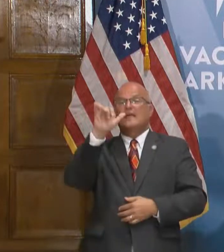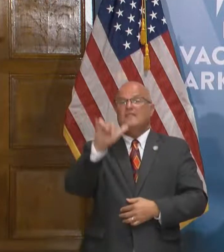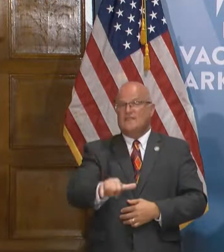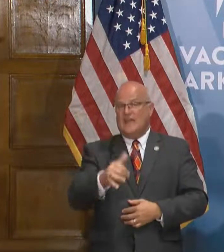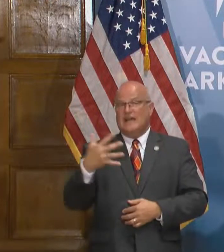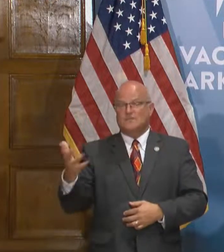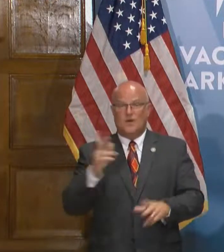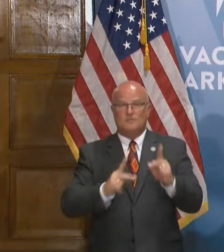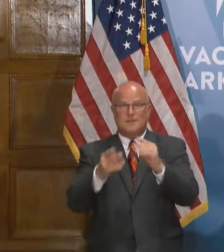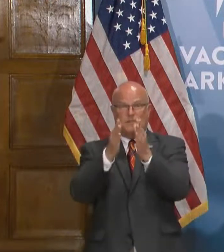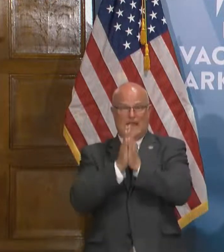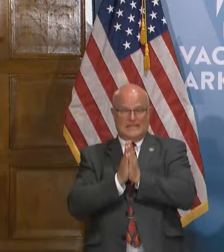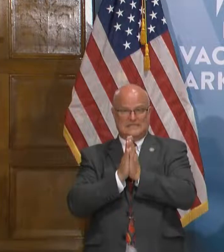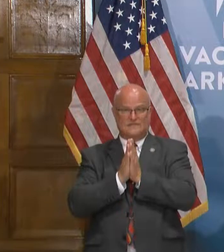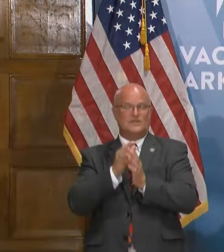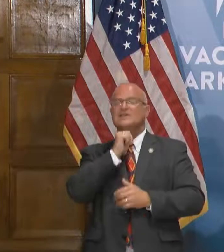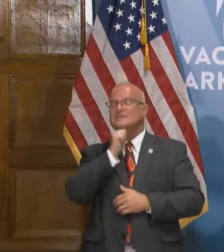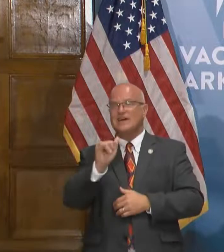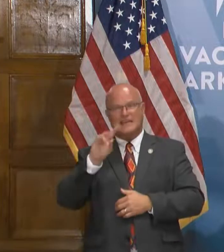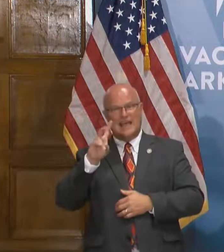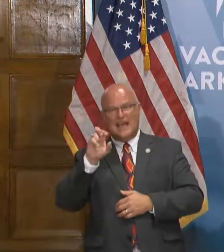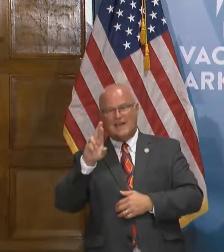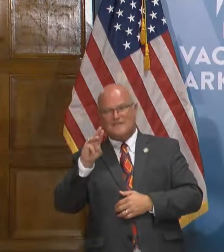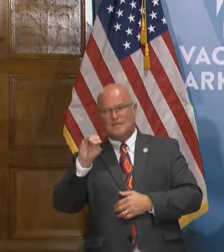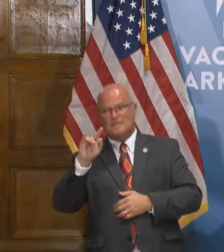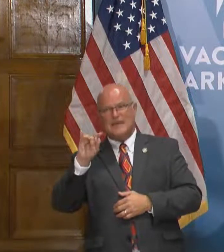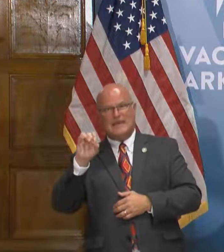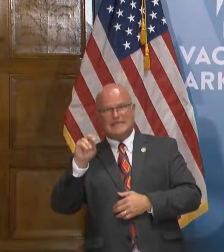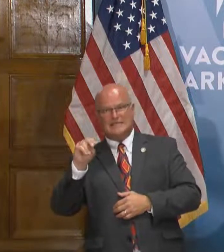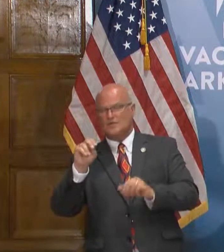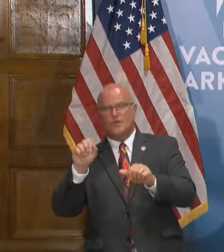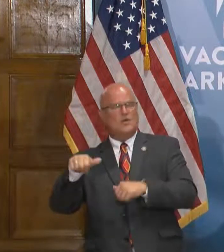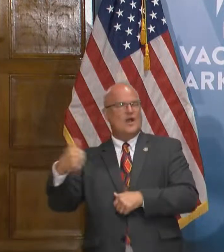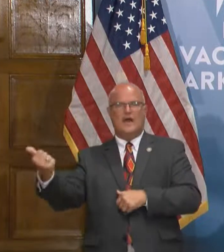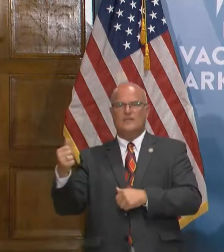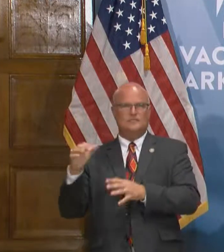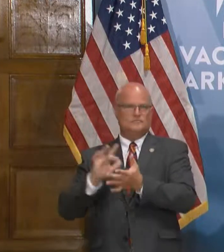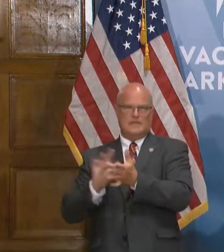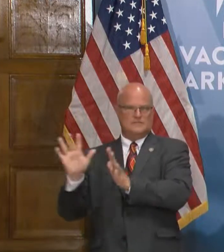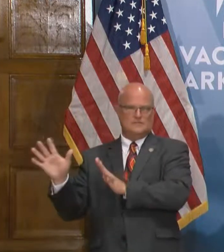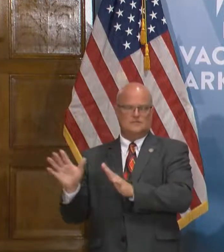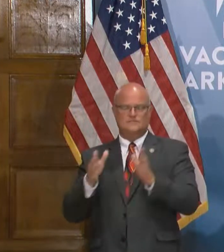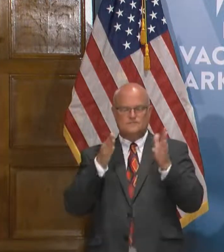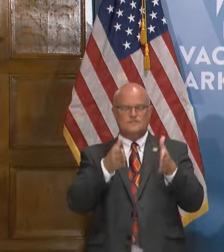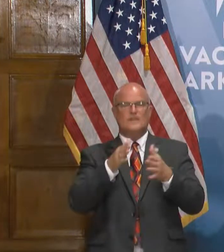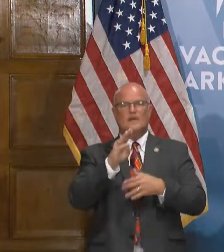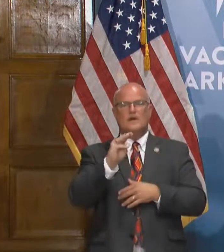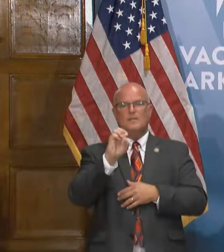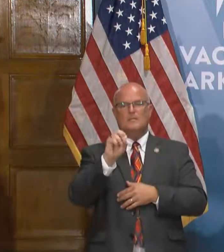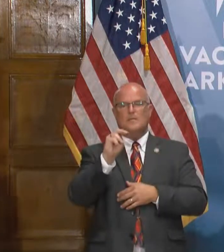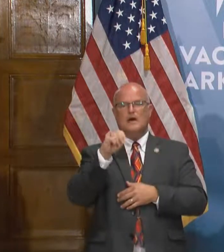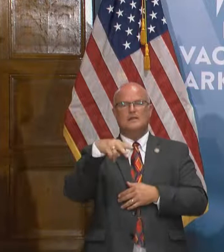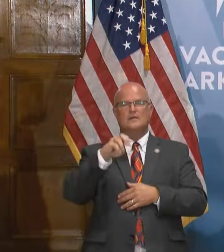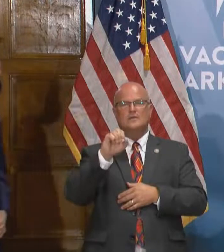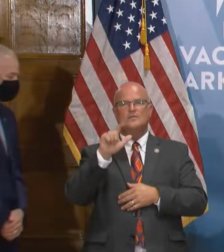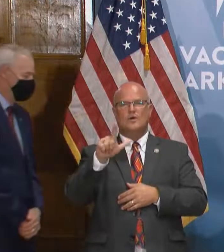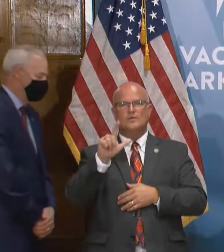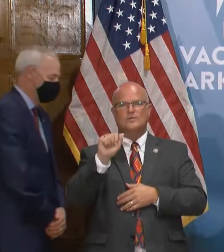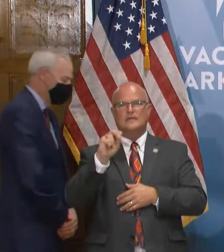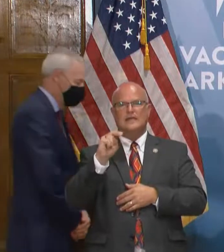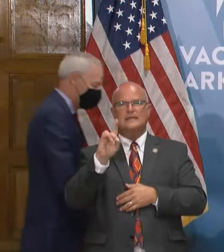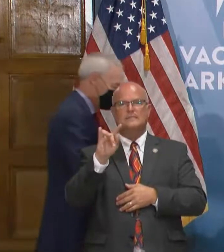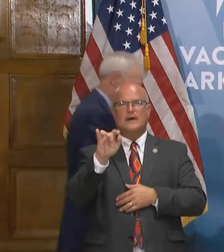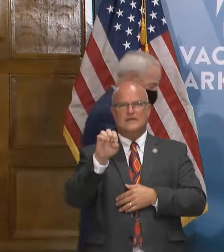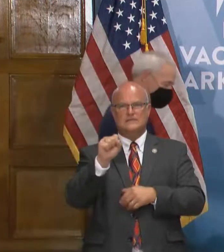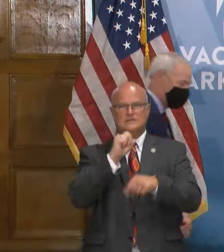what patients should be asking for, not ivermectin, not any other compound. They work. Monoclonal antibodies do work. Thank you,